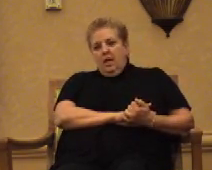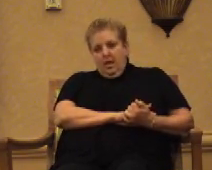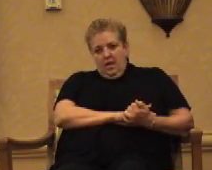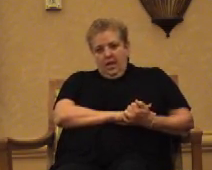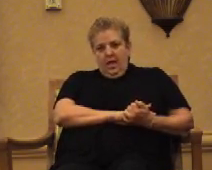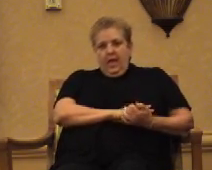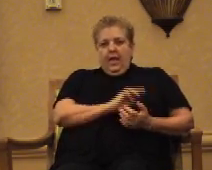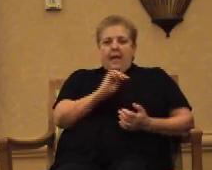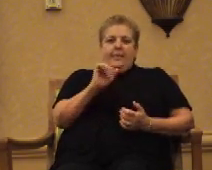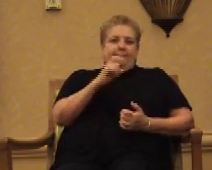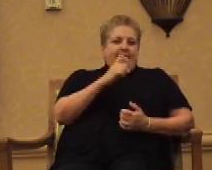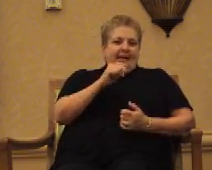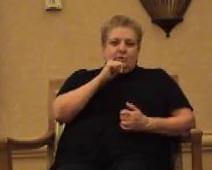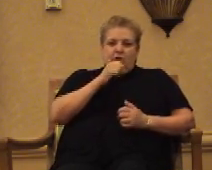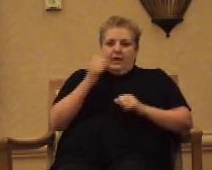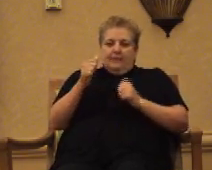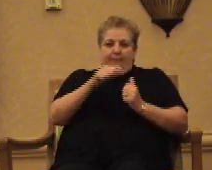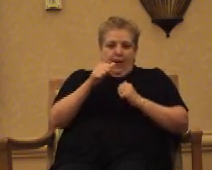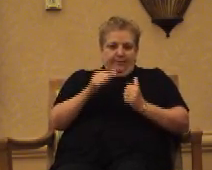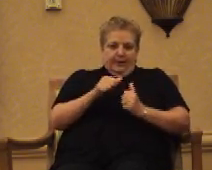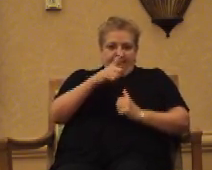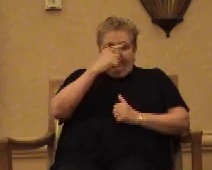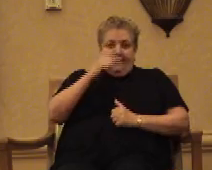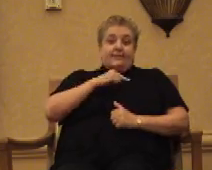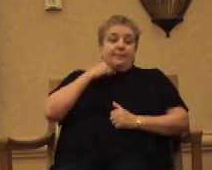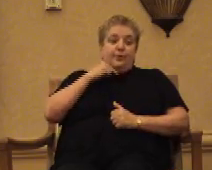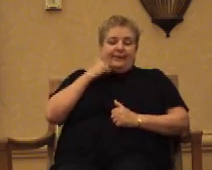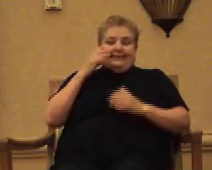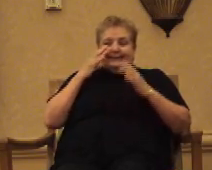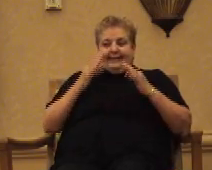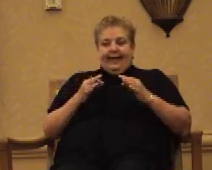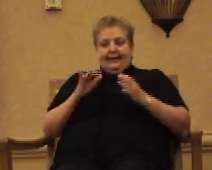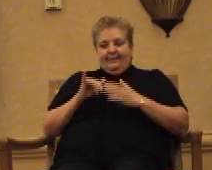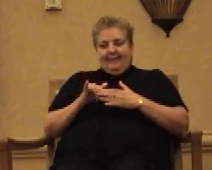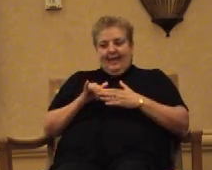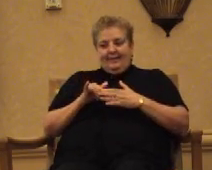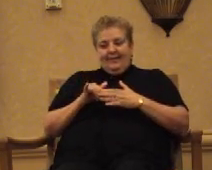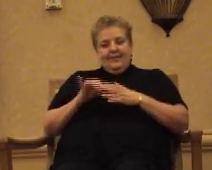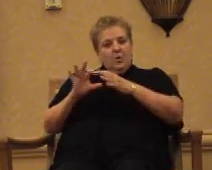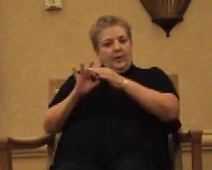going to be baptized because the priest decided that our relationship was unresolved and that